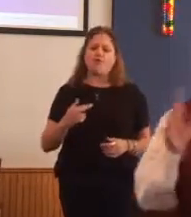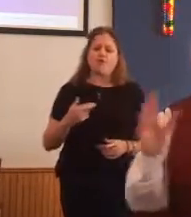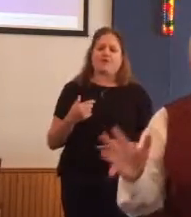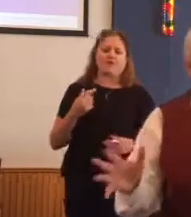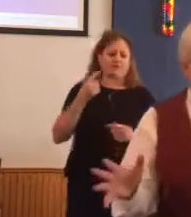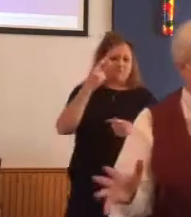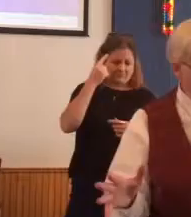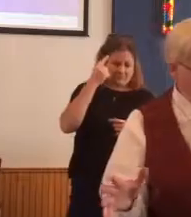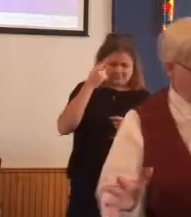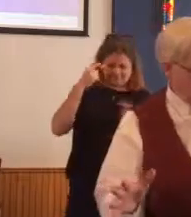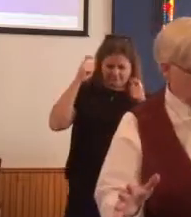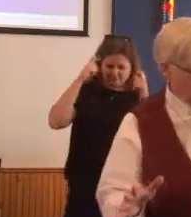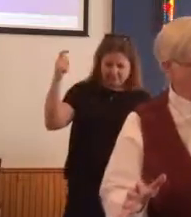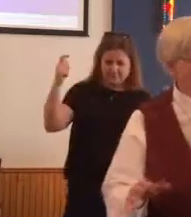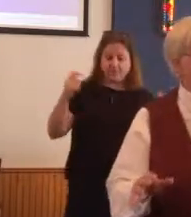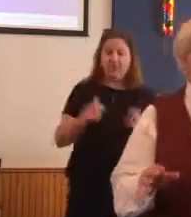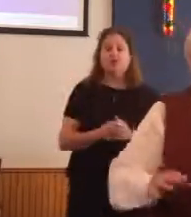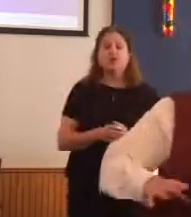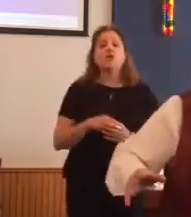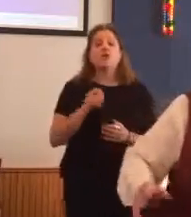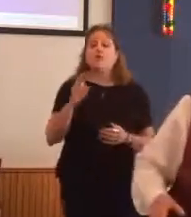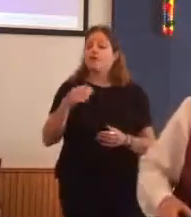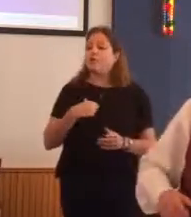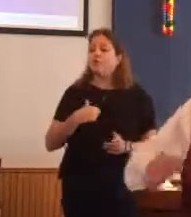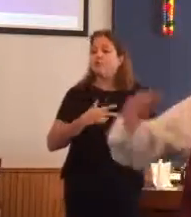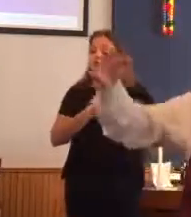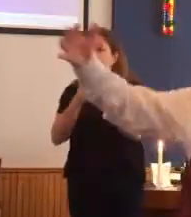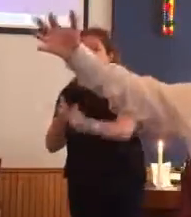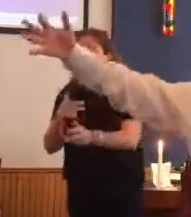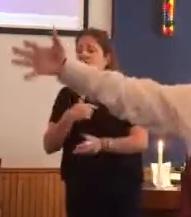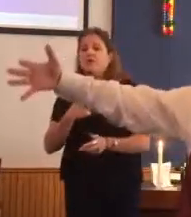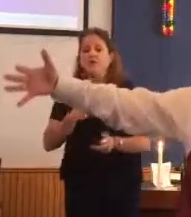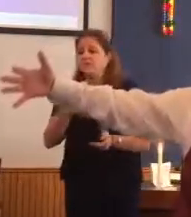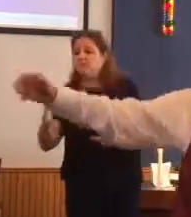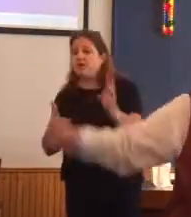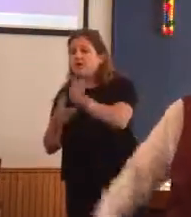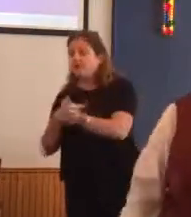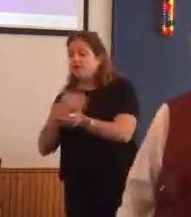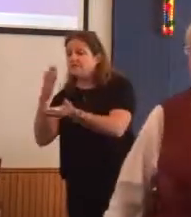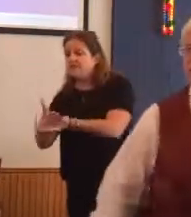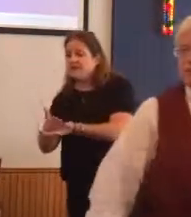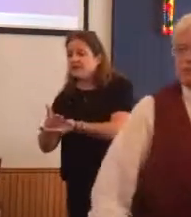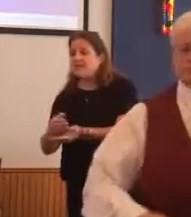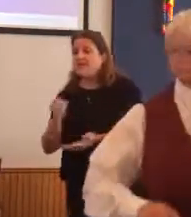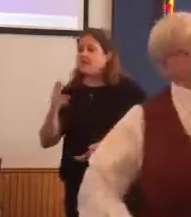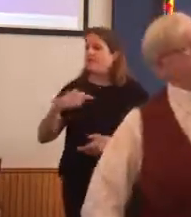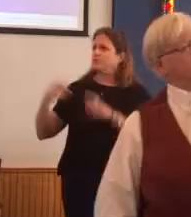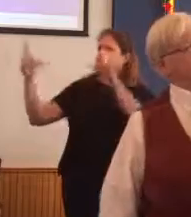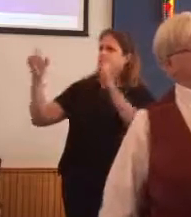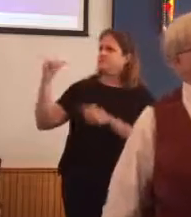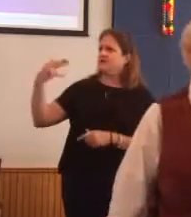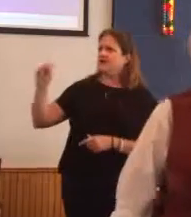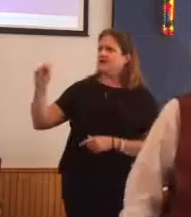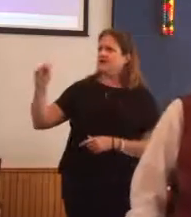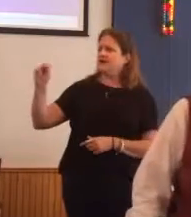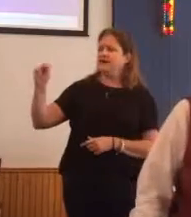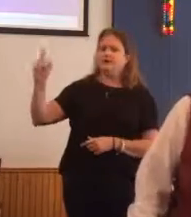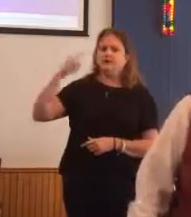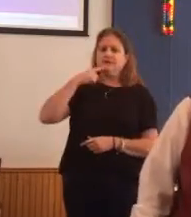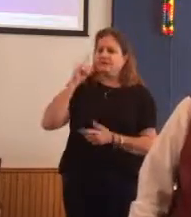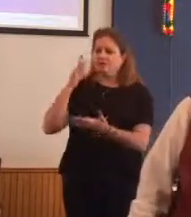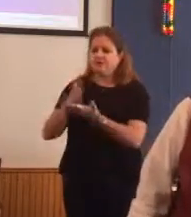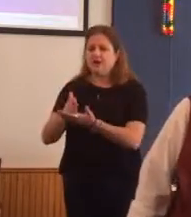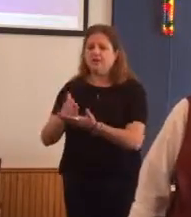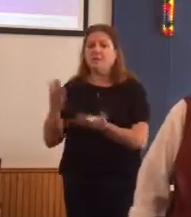Do we stop to help? Or do we stop because we see the news truck there and we might make